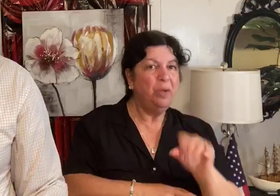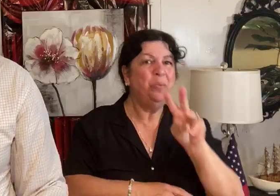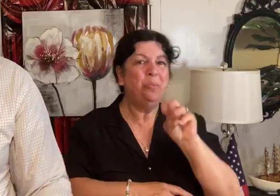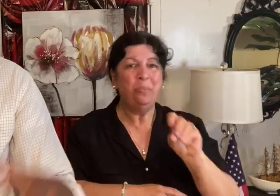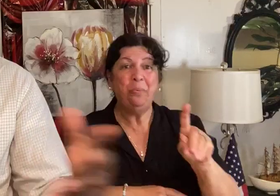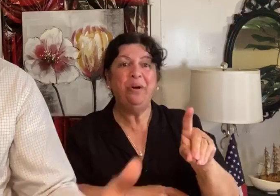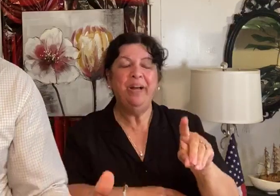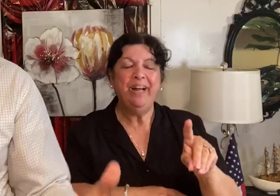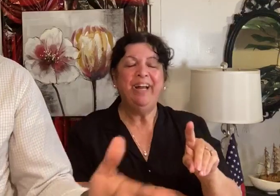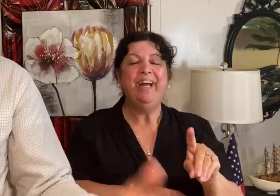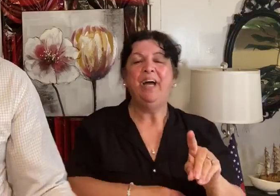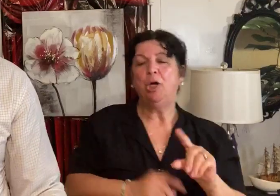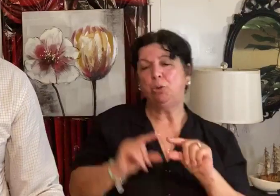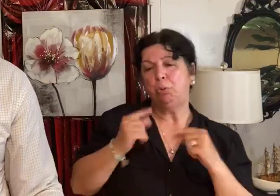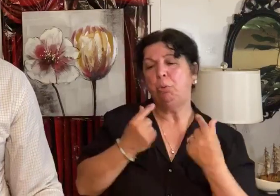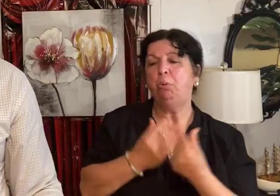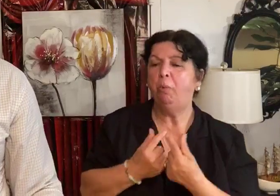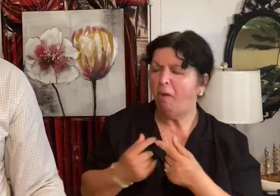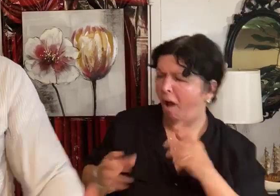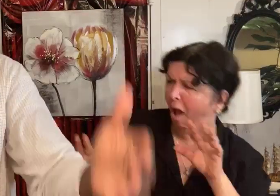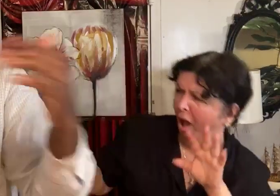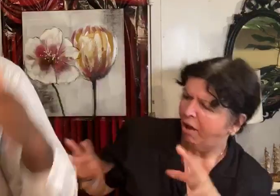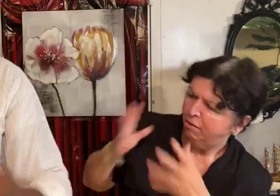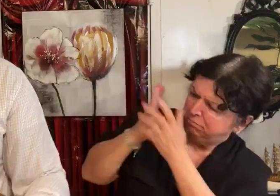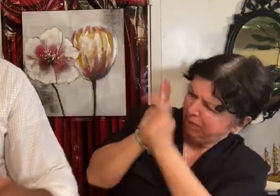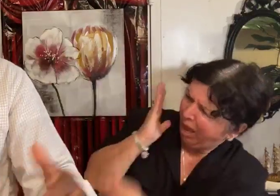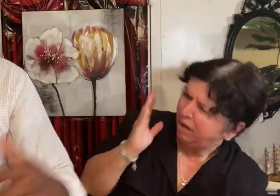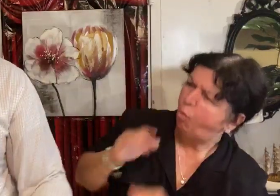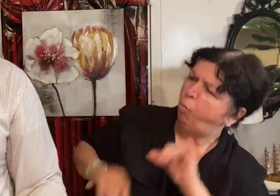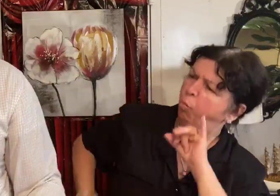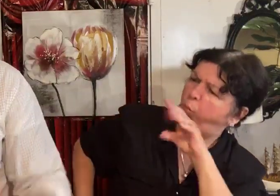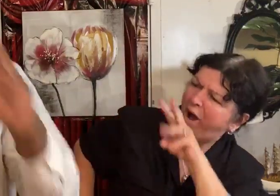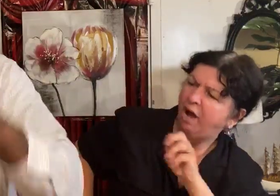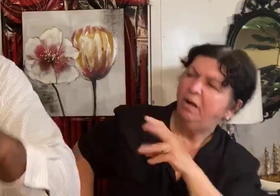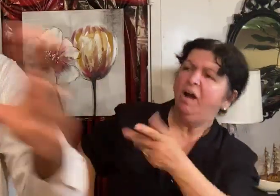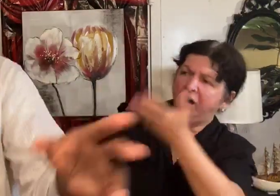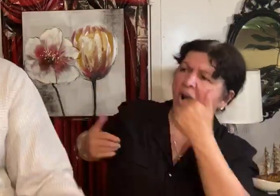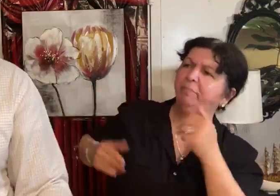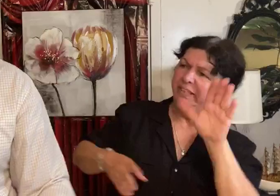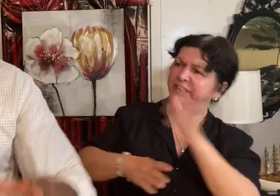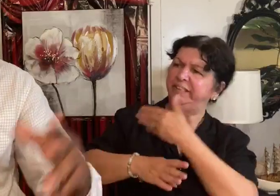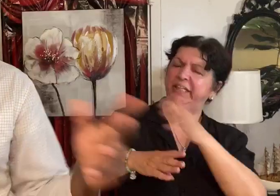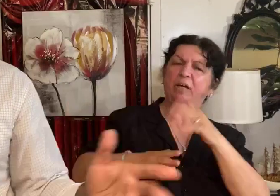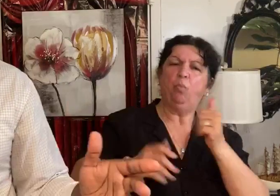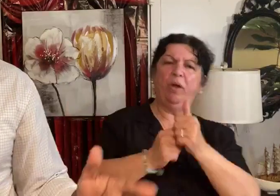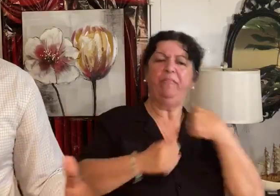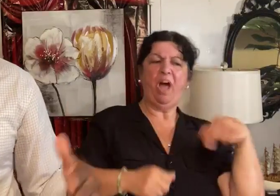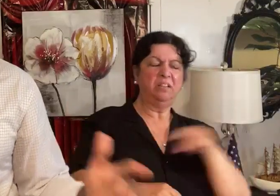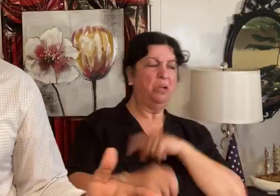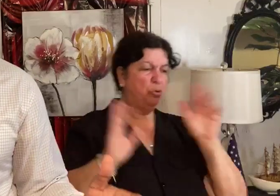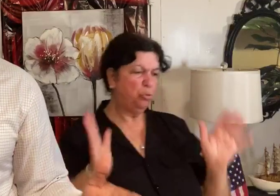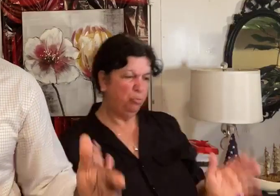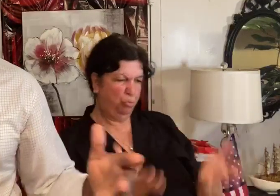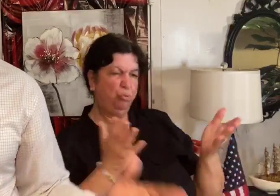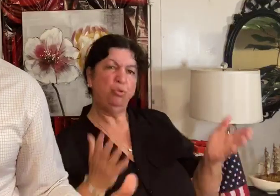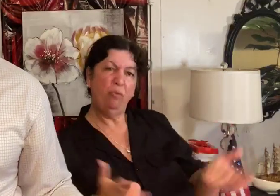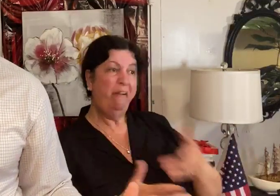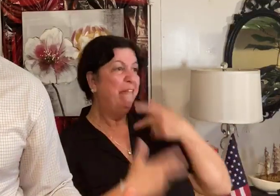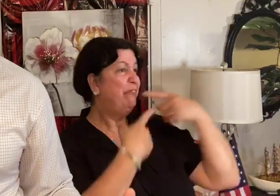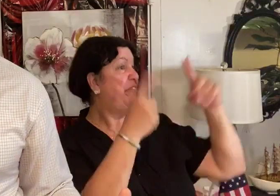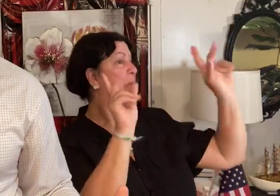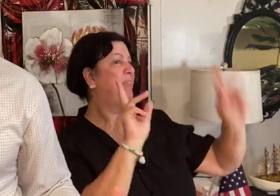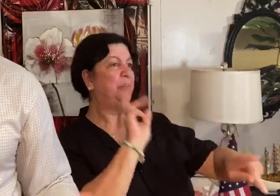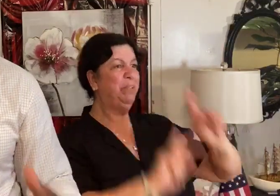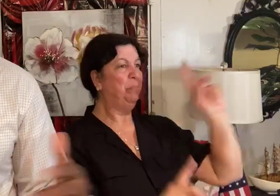the same talent of a Christian young person and says, hey, come sing with us. Introduce you to a bunch of famous and